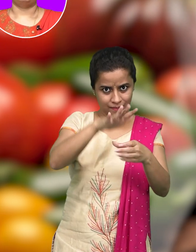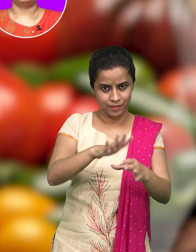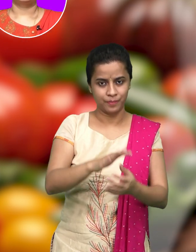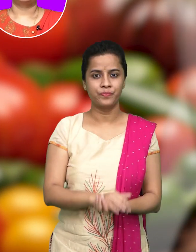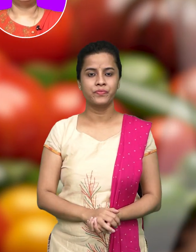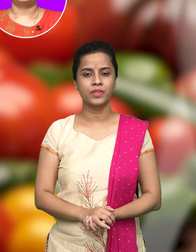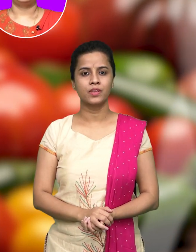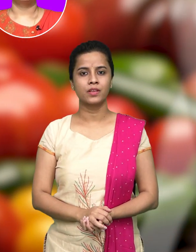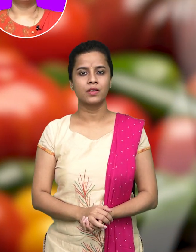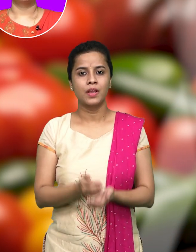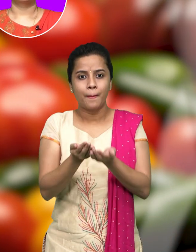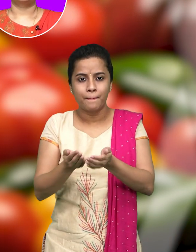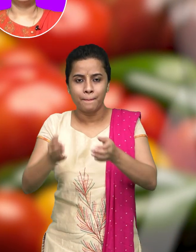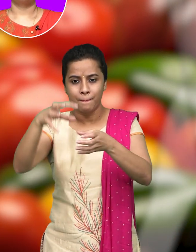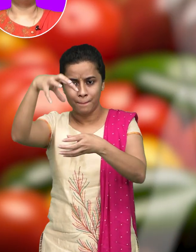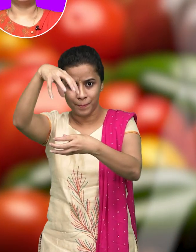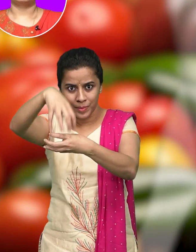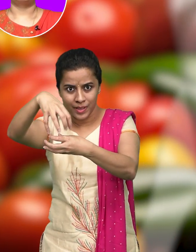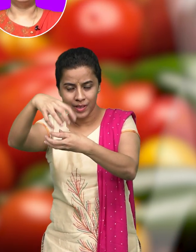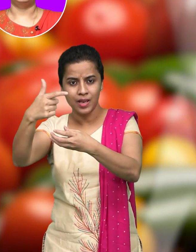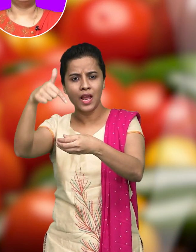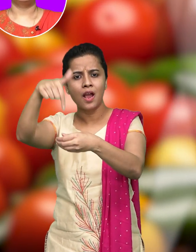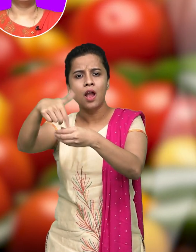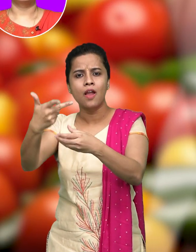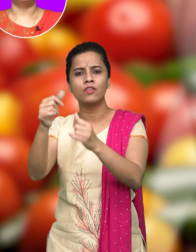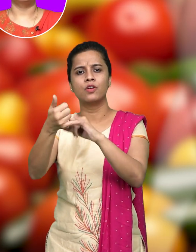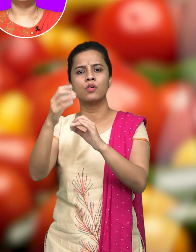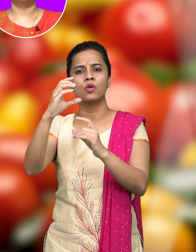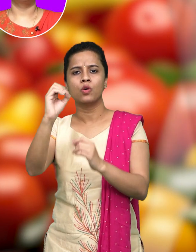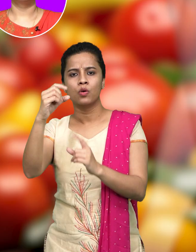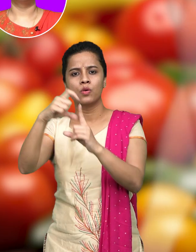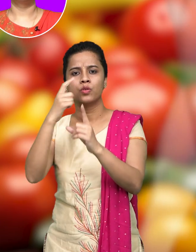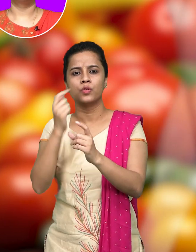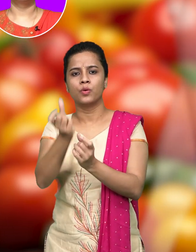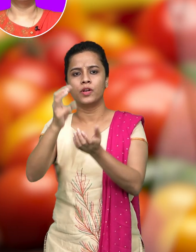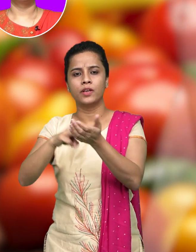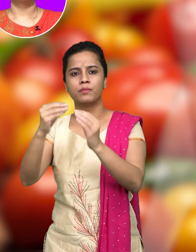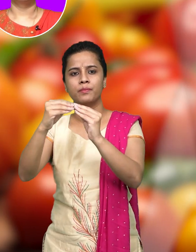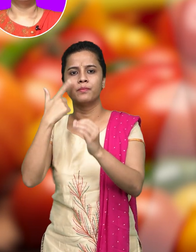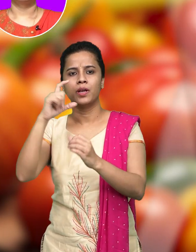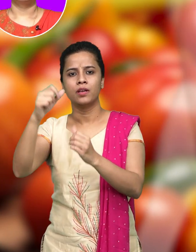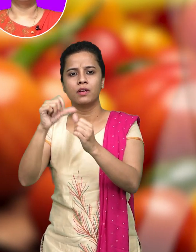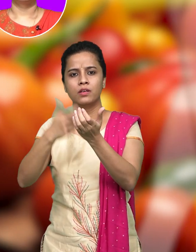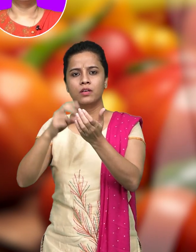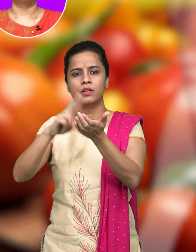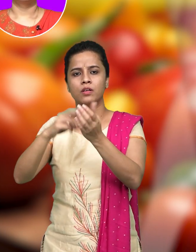and a beaker containing sodium bicarbonate solution